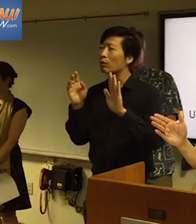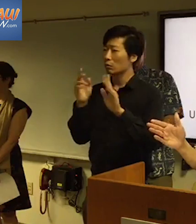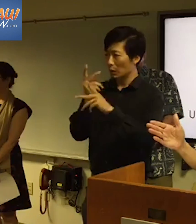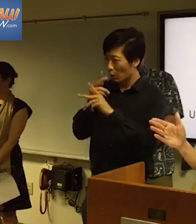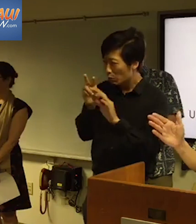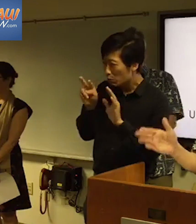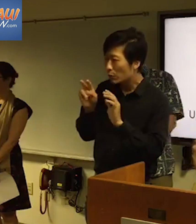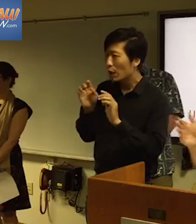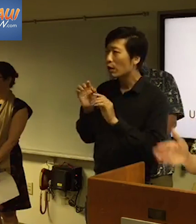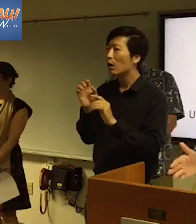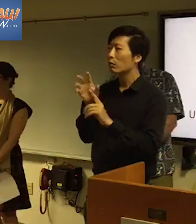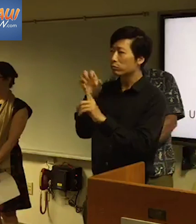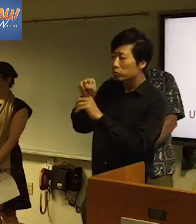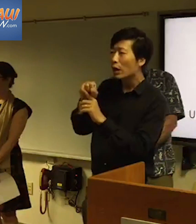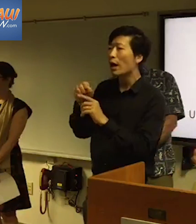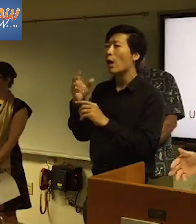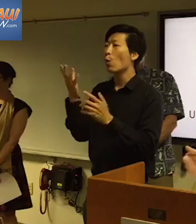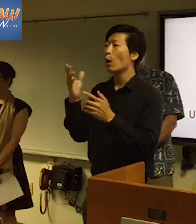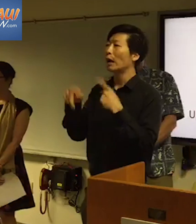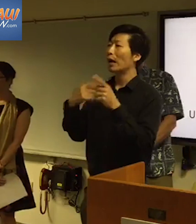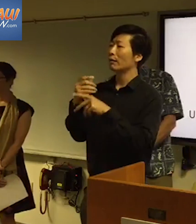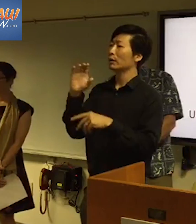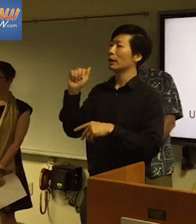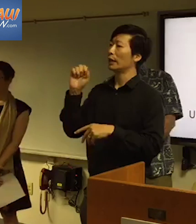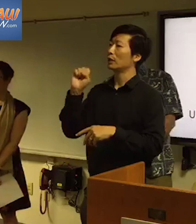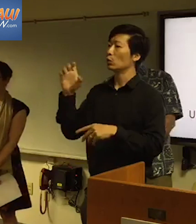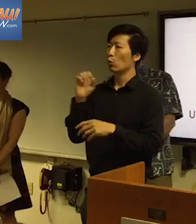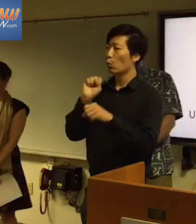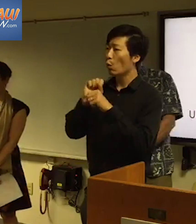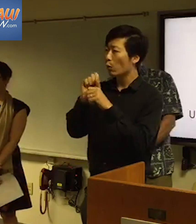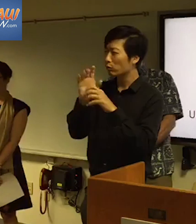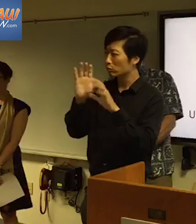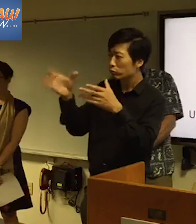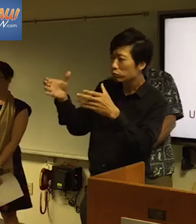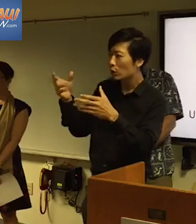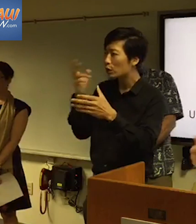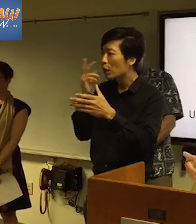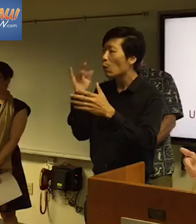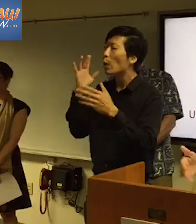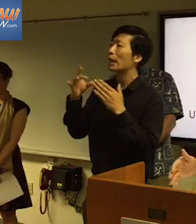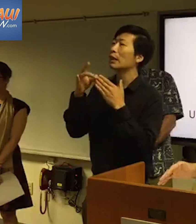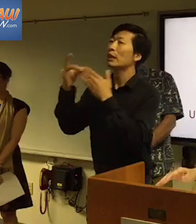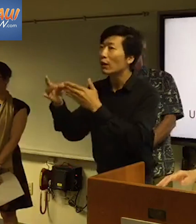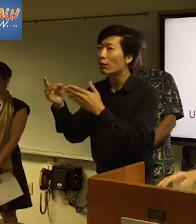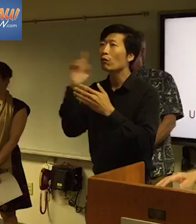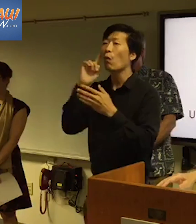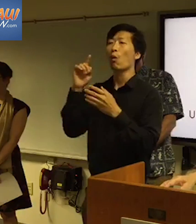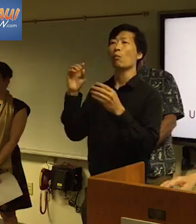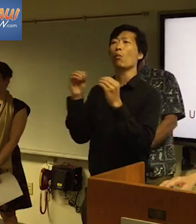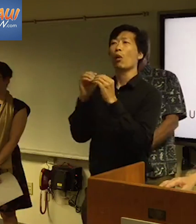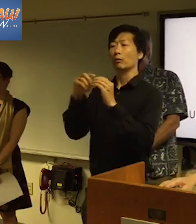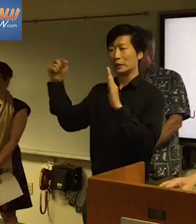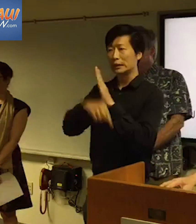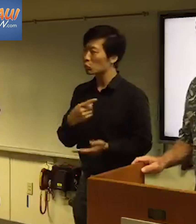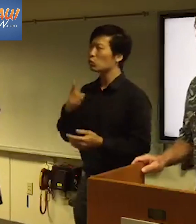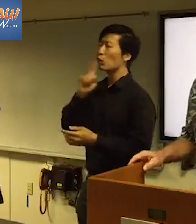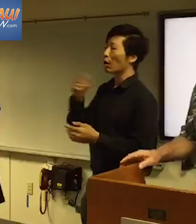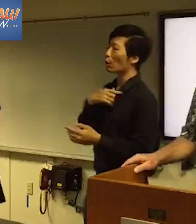ship that were Hawaii residents. We're not sure exactly how many, but there may have been as many as 4 passengers who were from